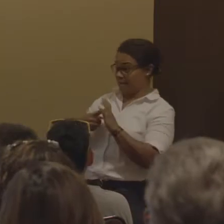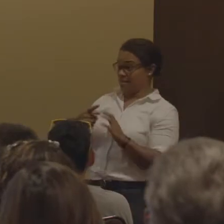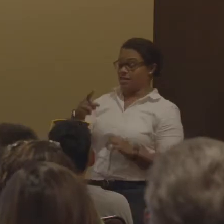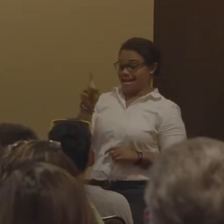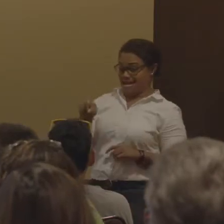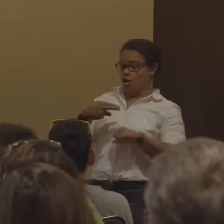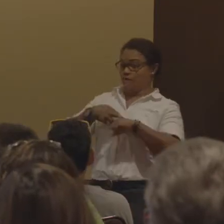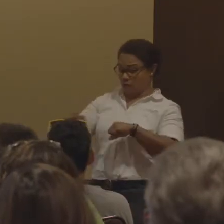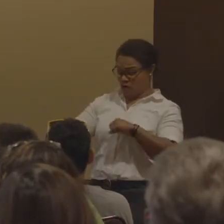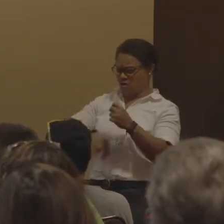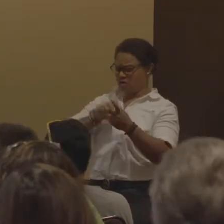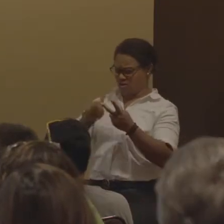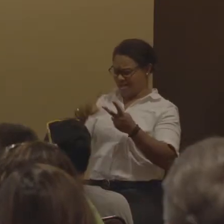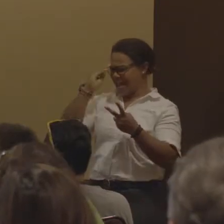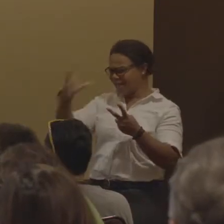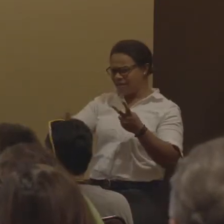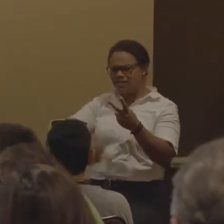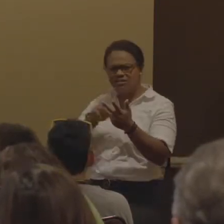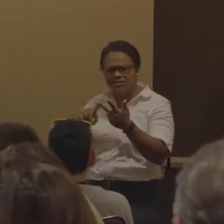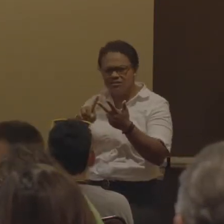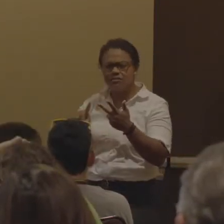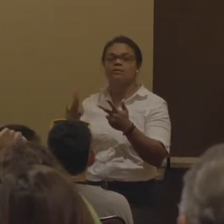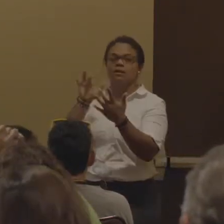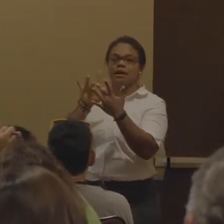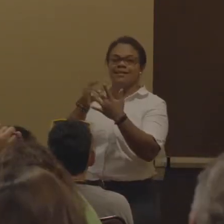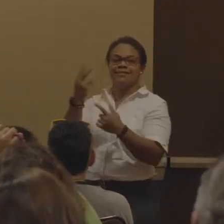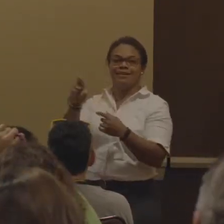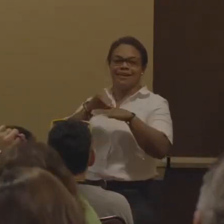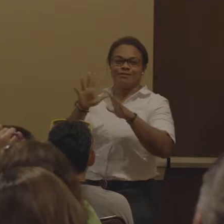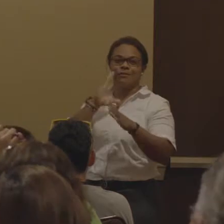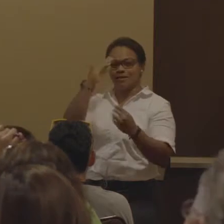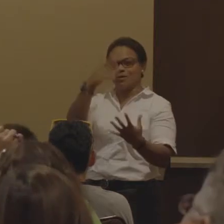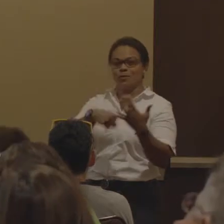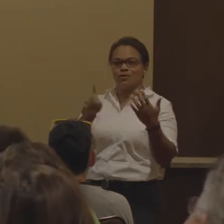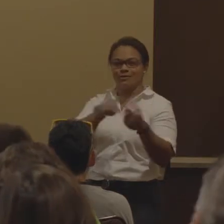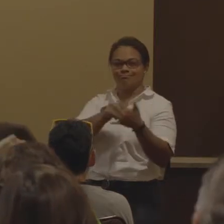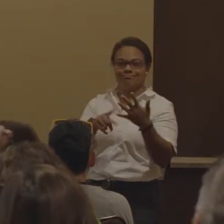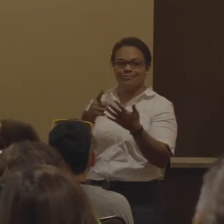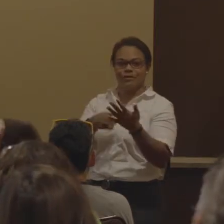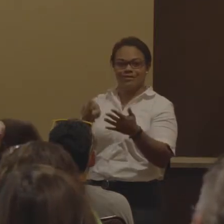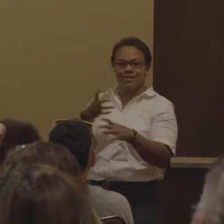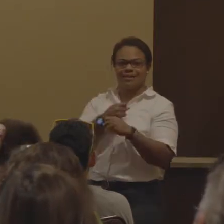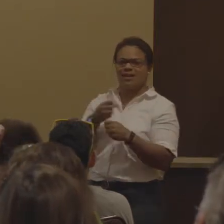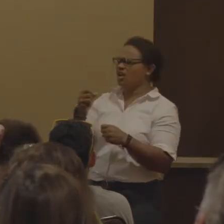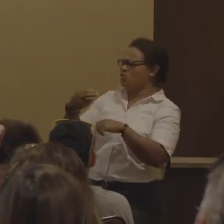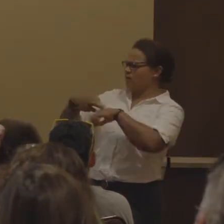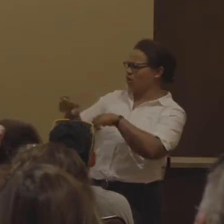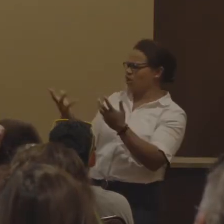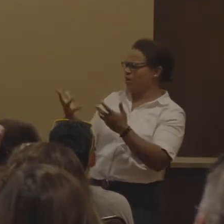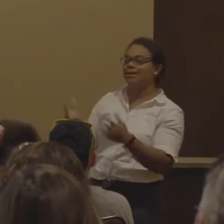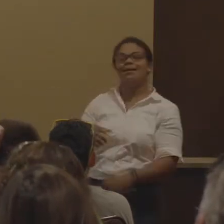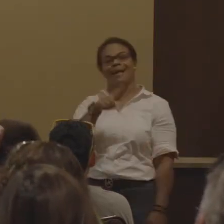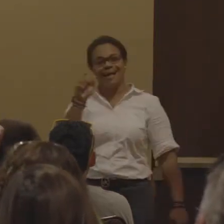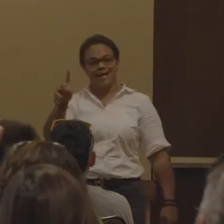the information, and what was. contact your VR counselor. Yes, They'll tell What's you what the to get. referral? Yeah. What is the referral? Just contact